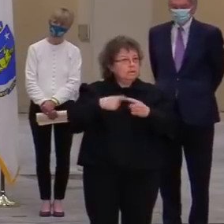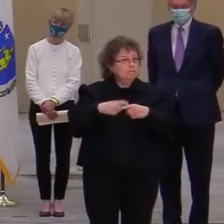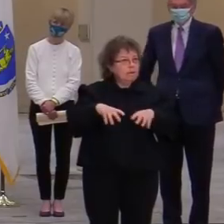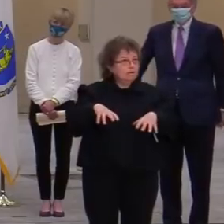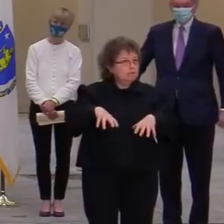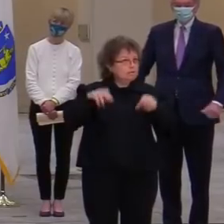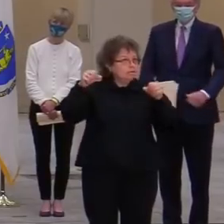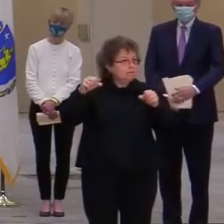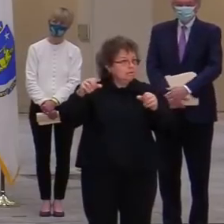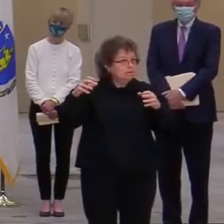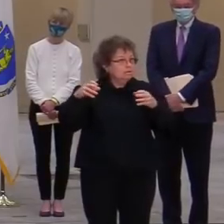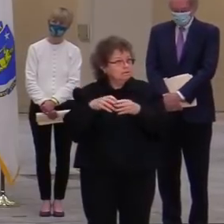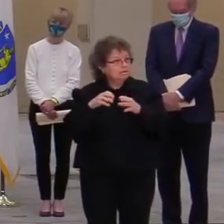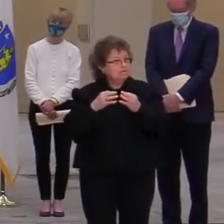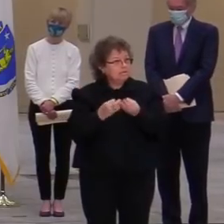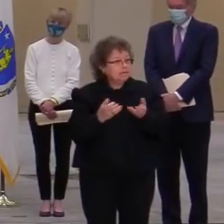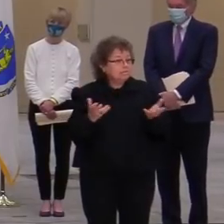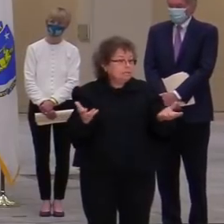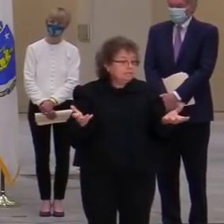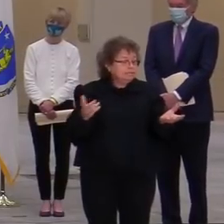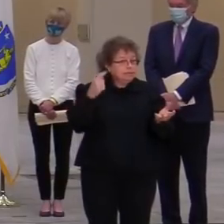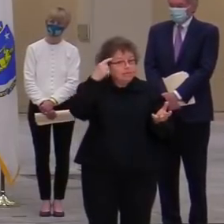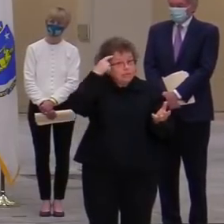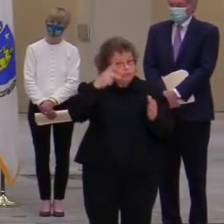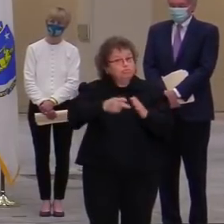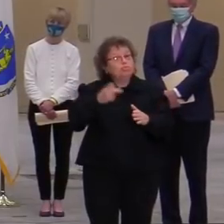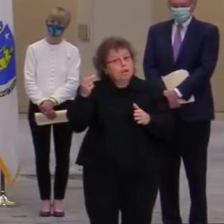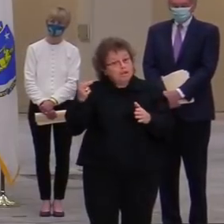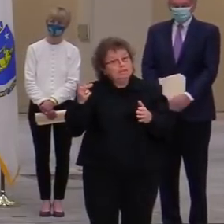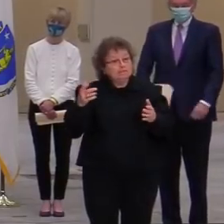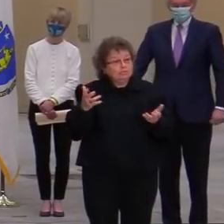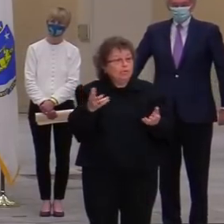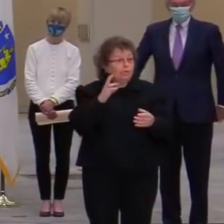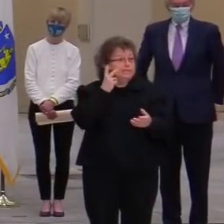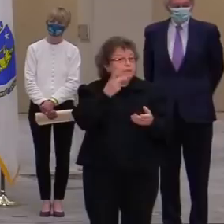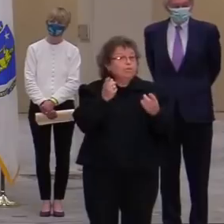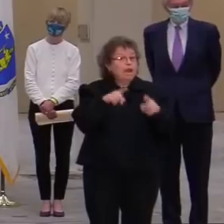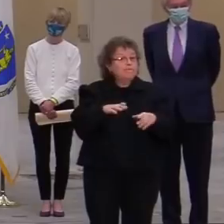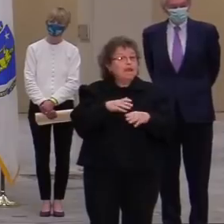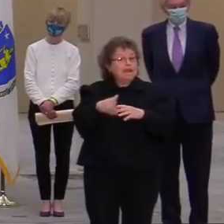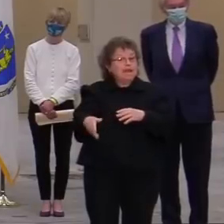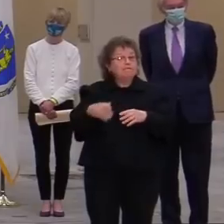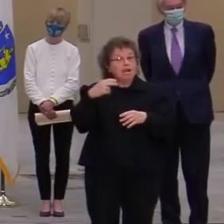days after the holiday, because that's exactly what happened after Thanksgiving.